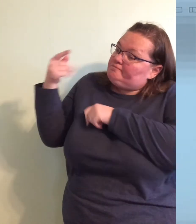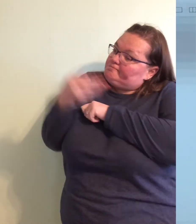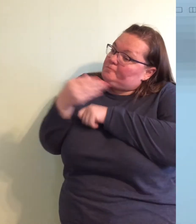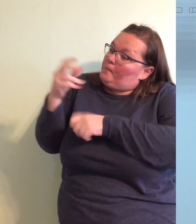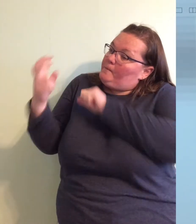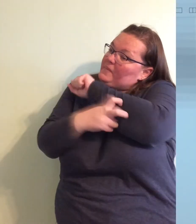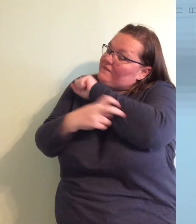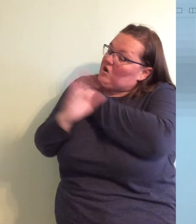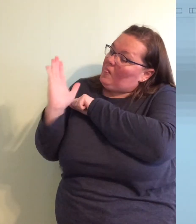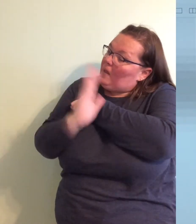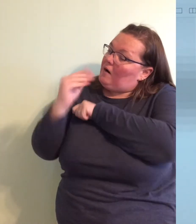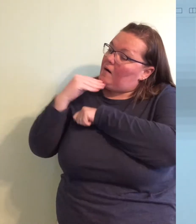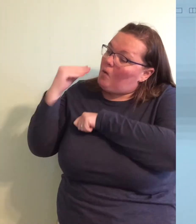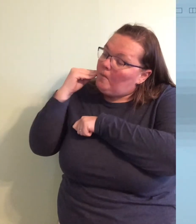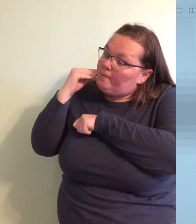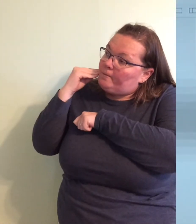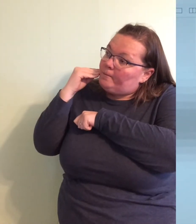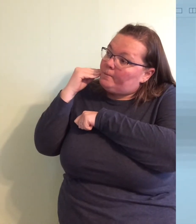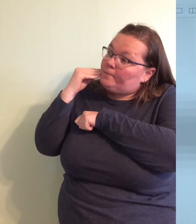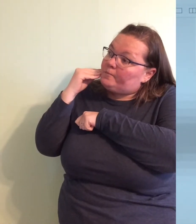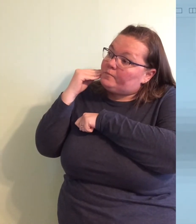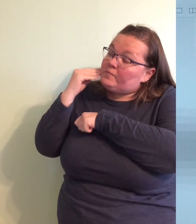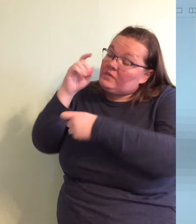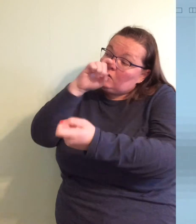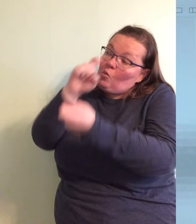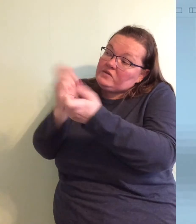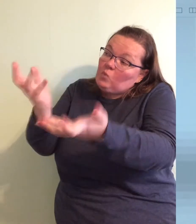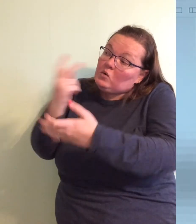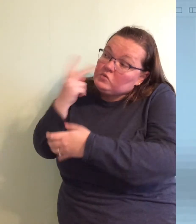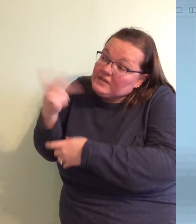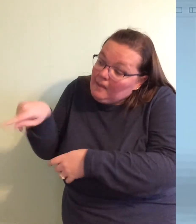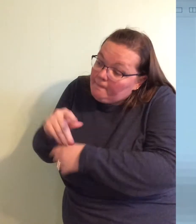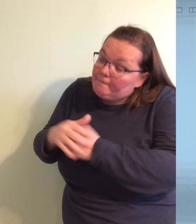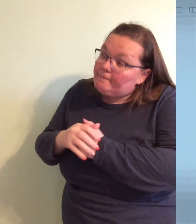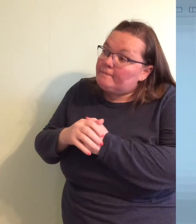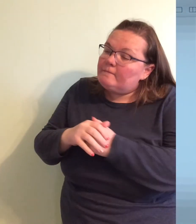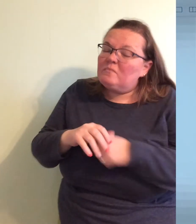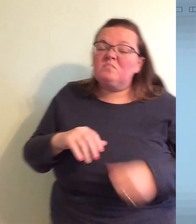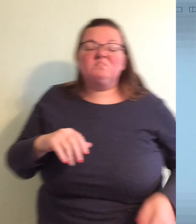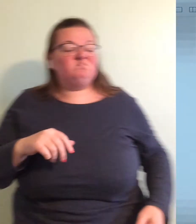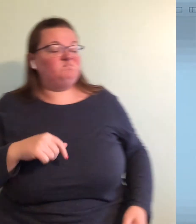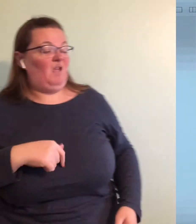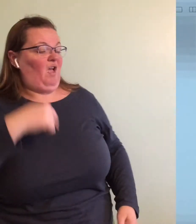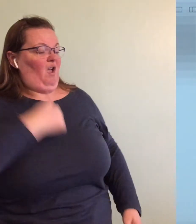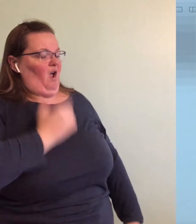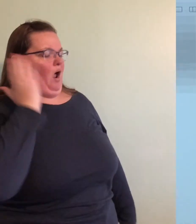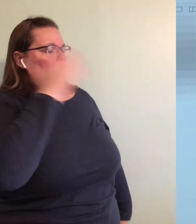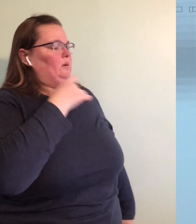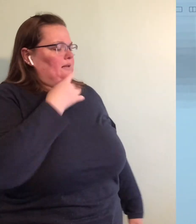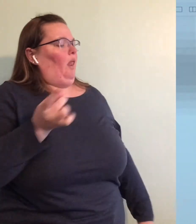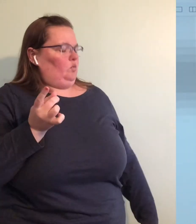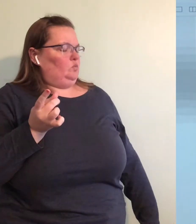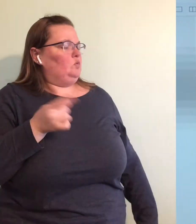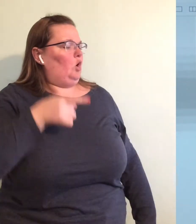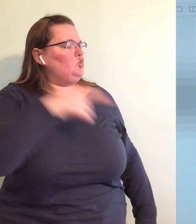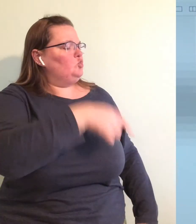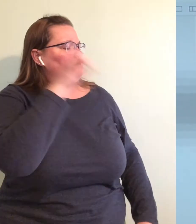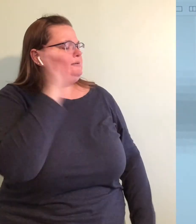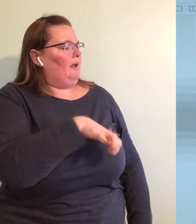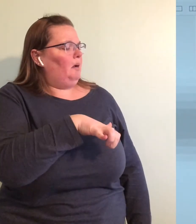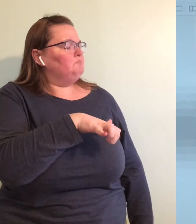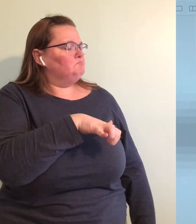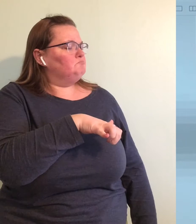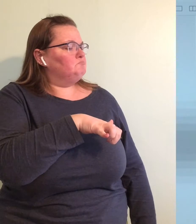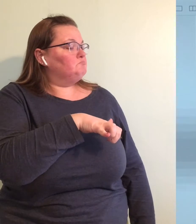house. She wanted to see them." "I will tell Her Majesty," said the wolf. "Meanwhile, stand still on